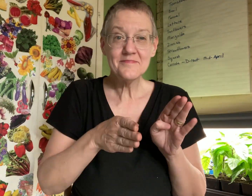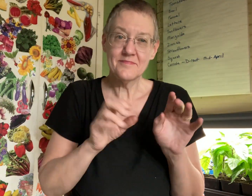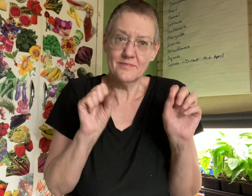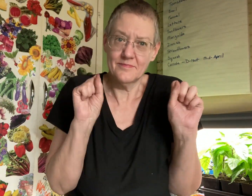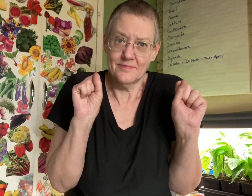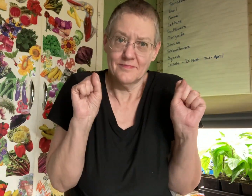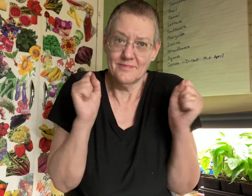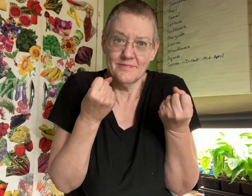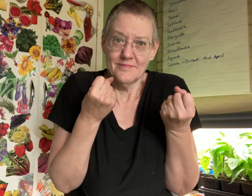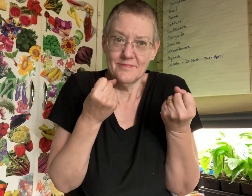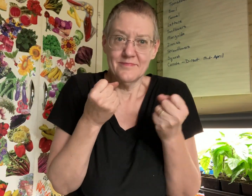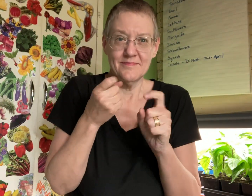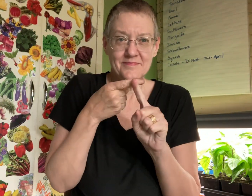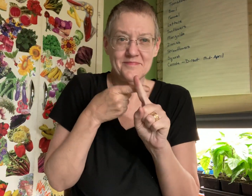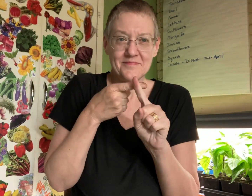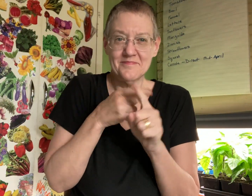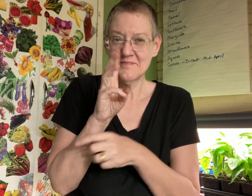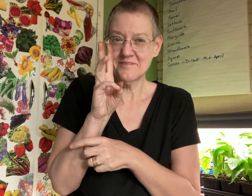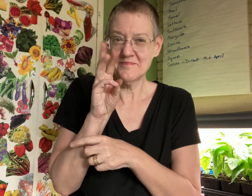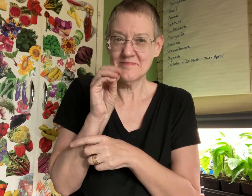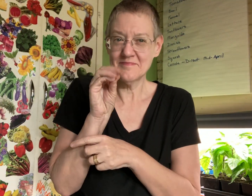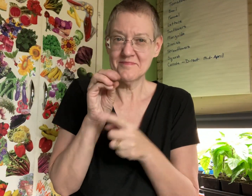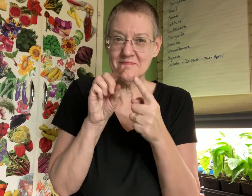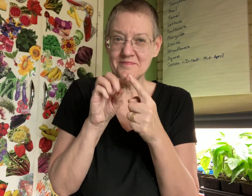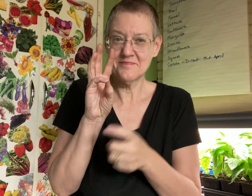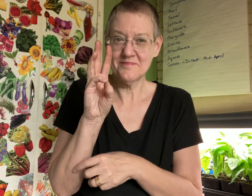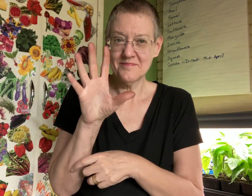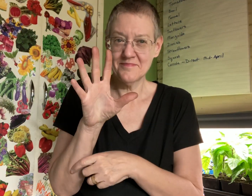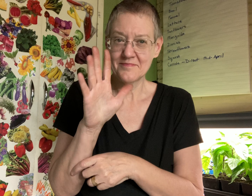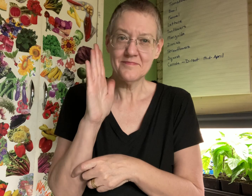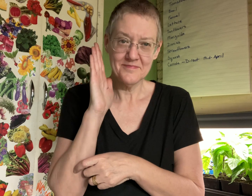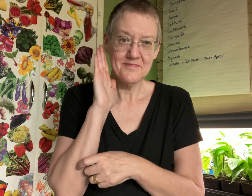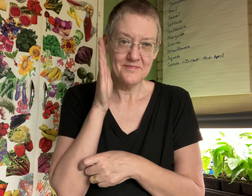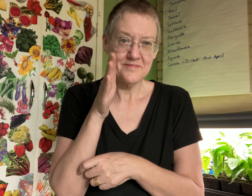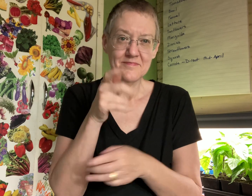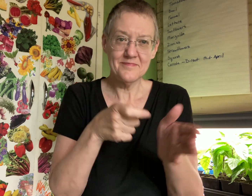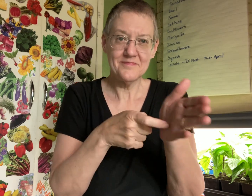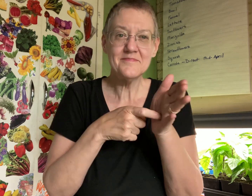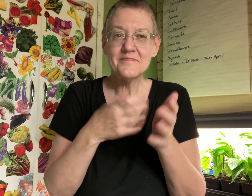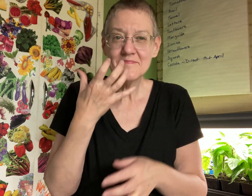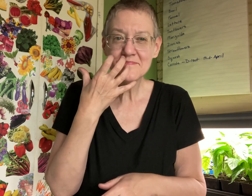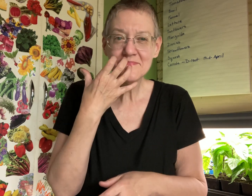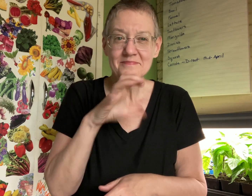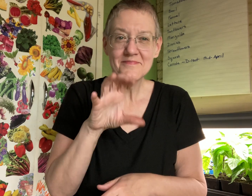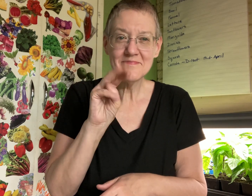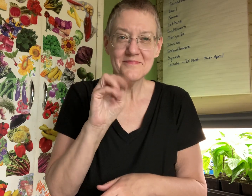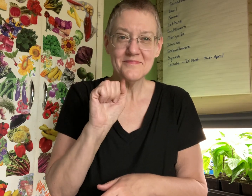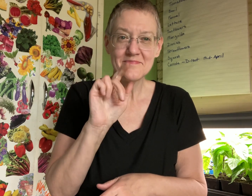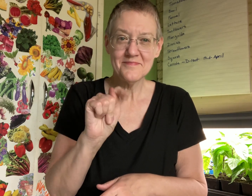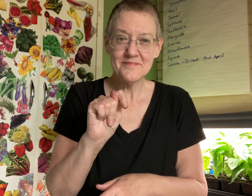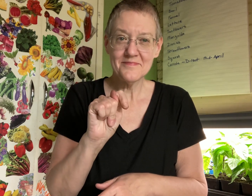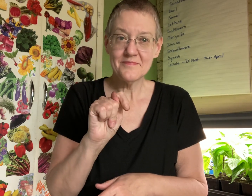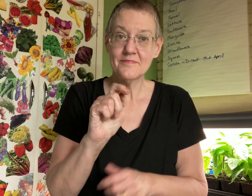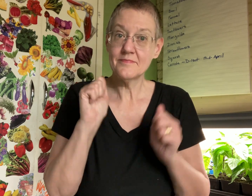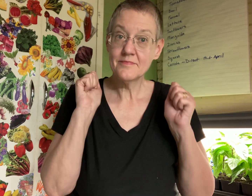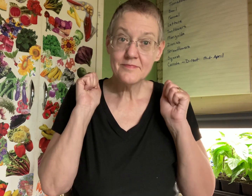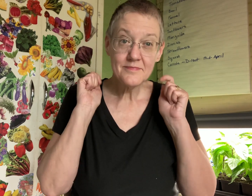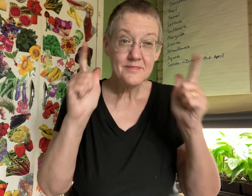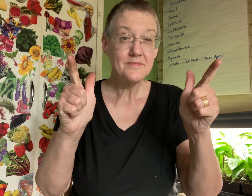That front room is colder. It runs 60 to 65, so I am going to have to use a heat mat.